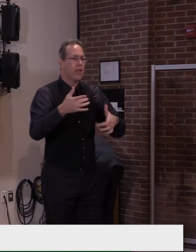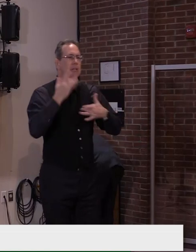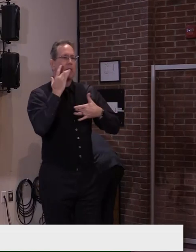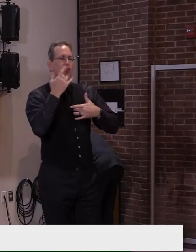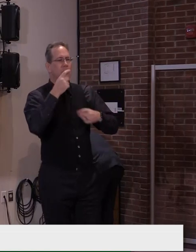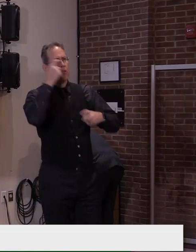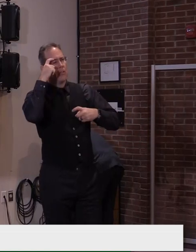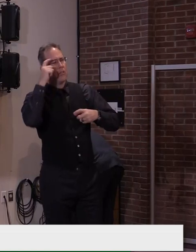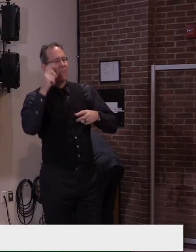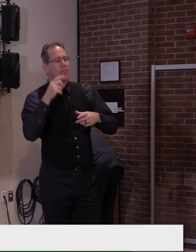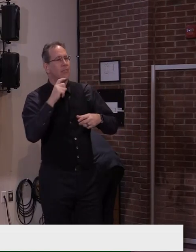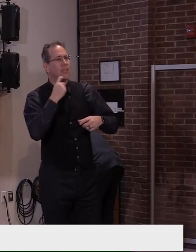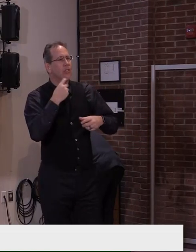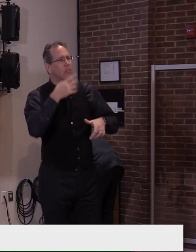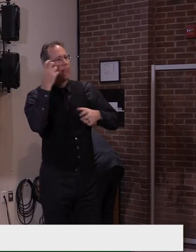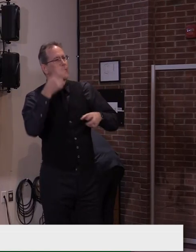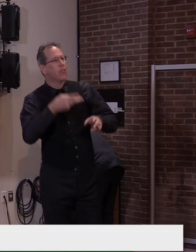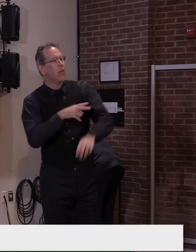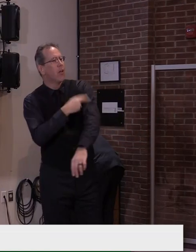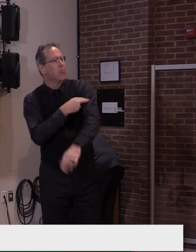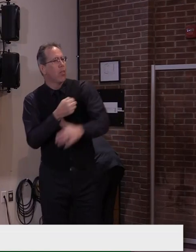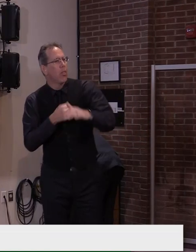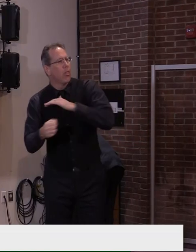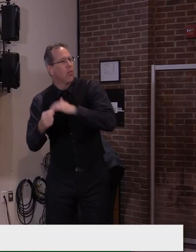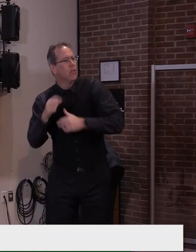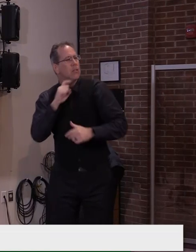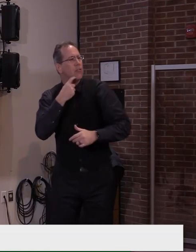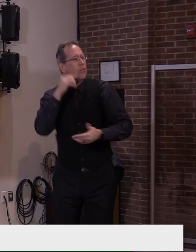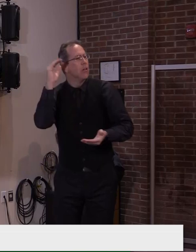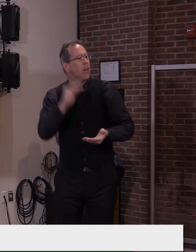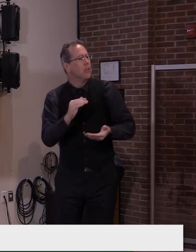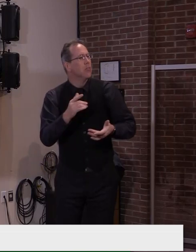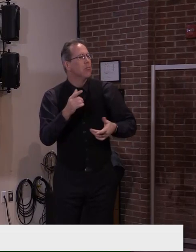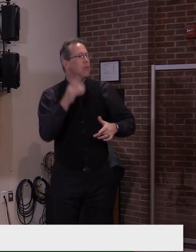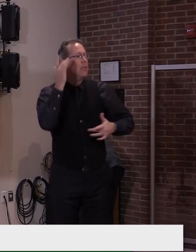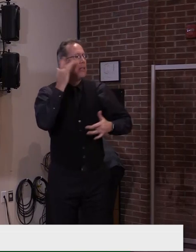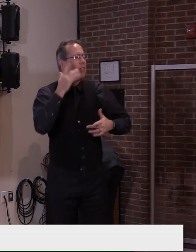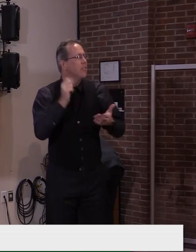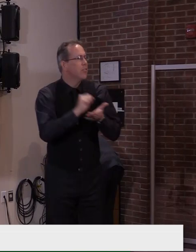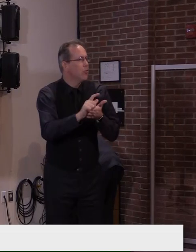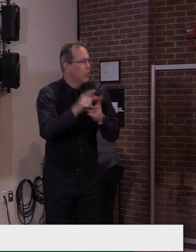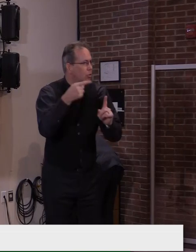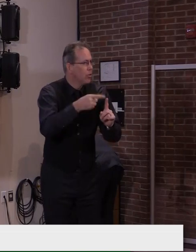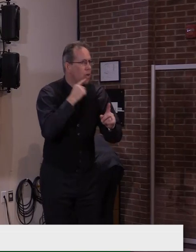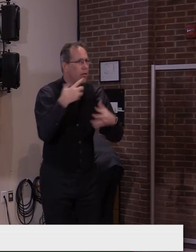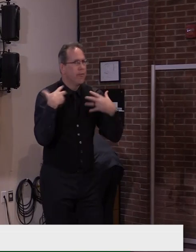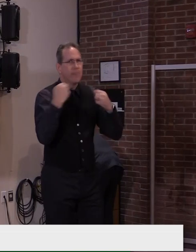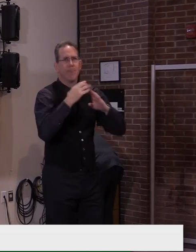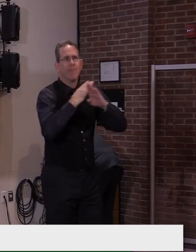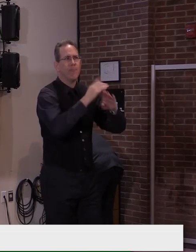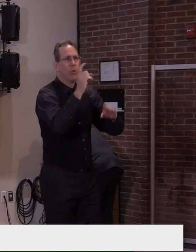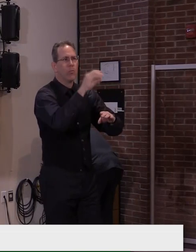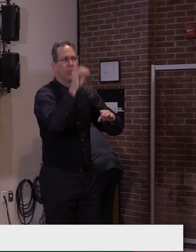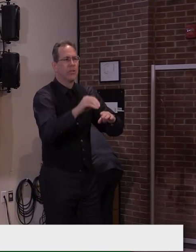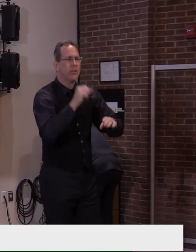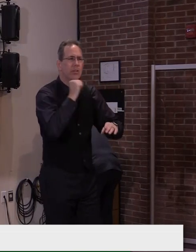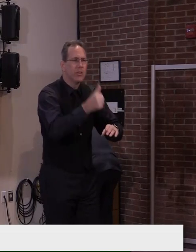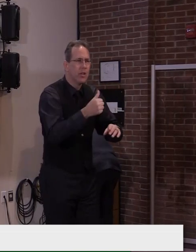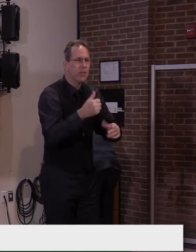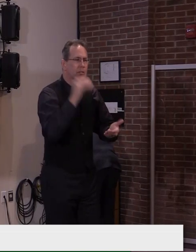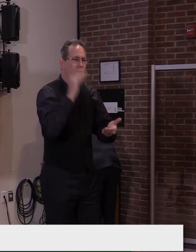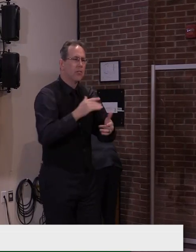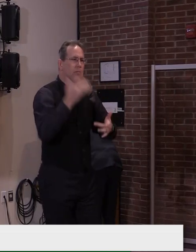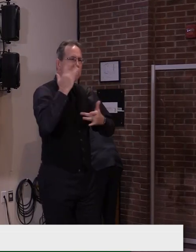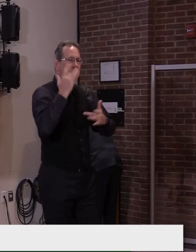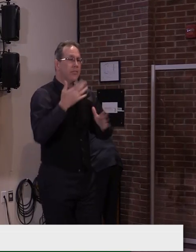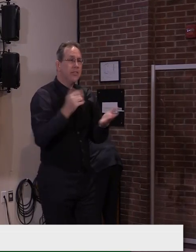that someone would end up in the hospital or, God forbid, die from it. And the data is backing that up throughout the